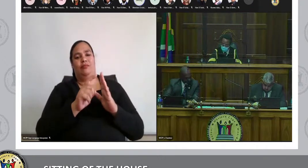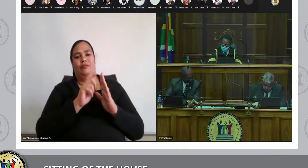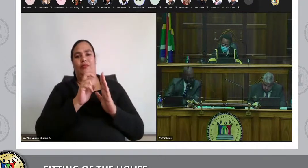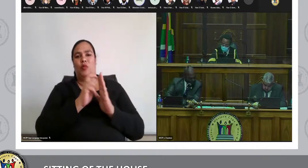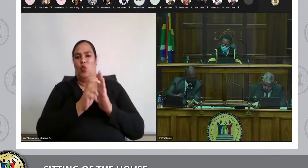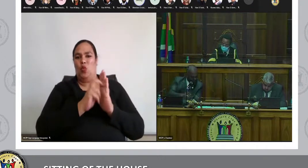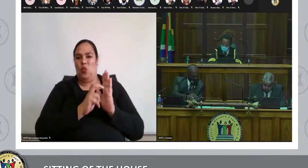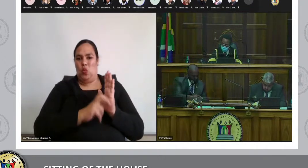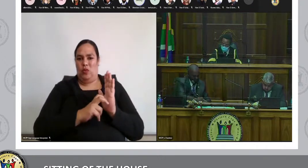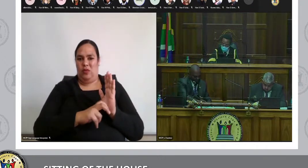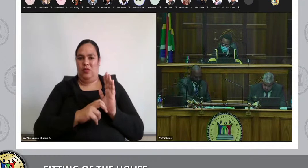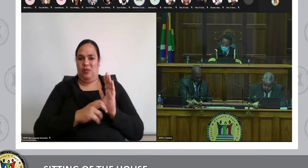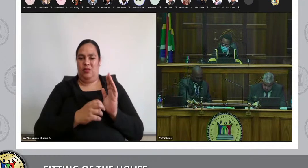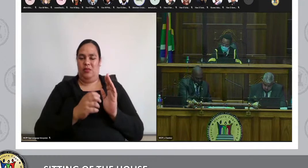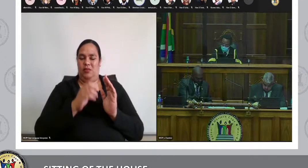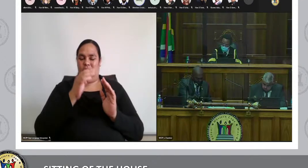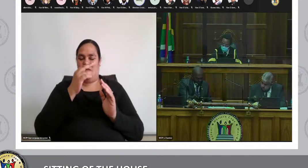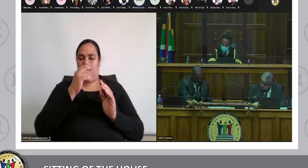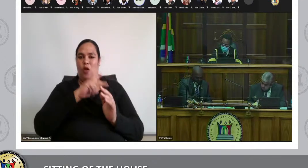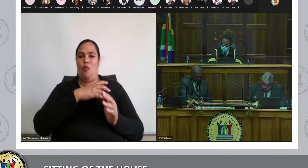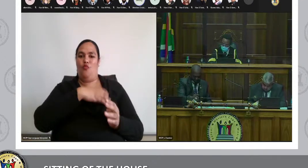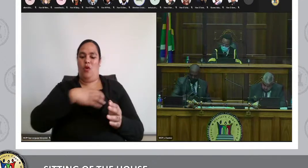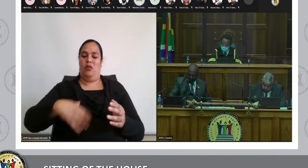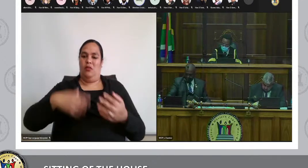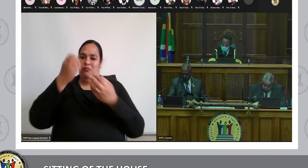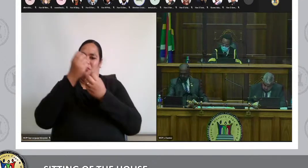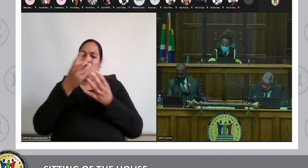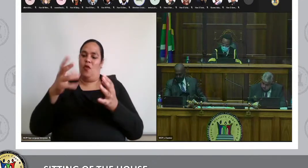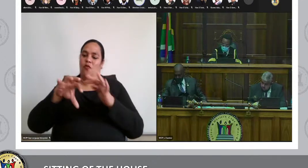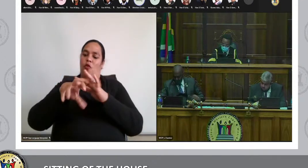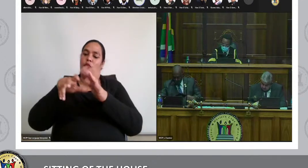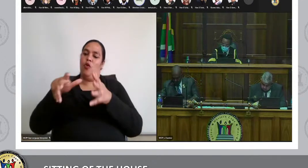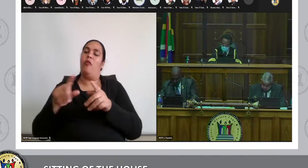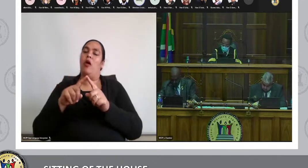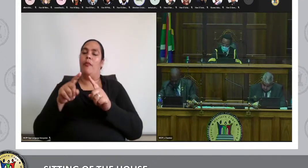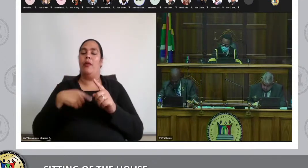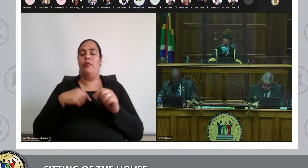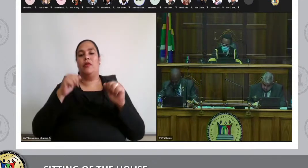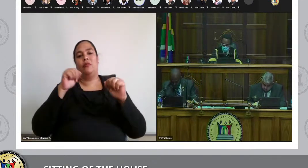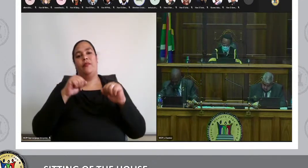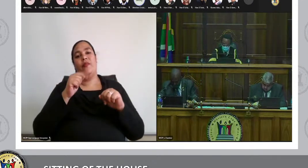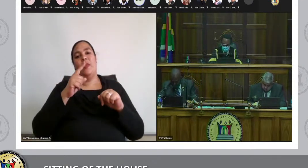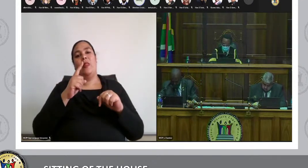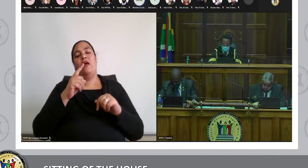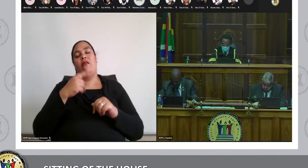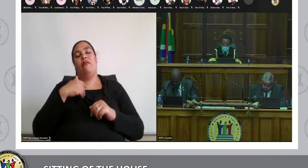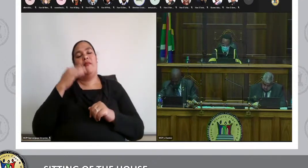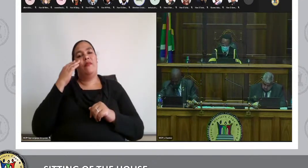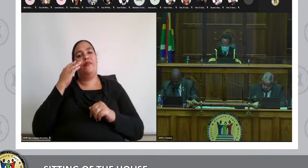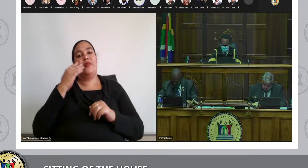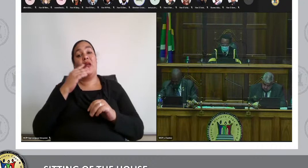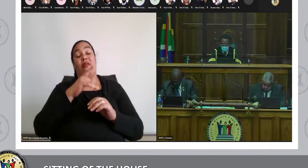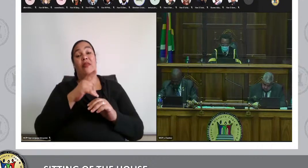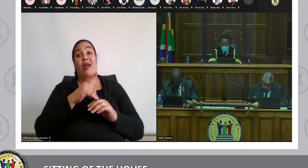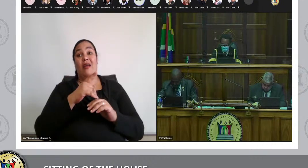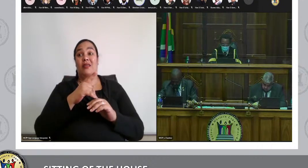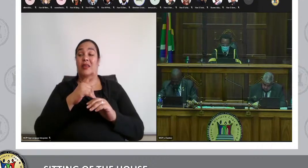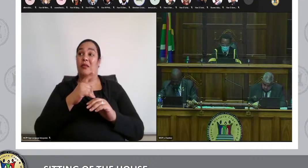on the province. And yet again, I want to agree that blanket restrictions is